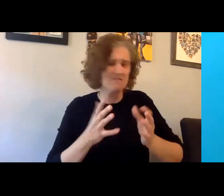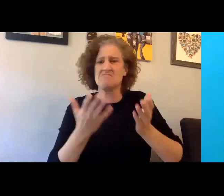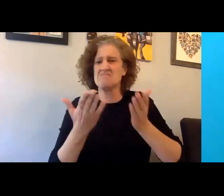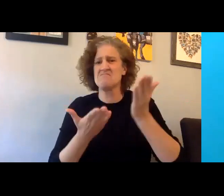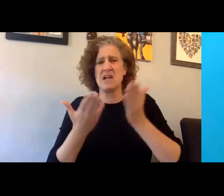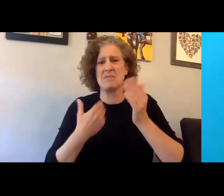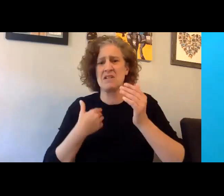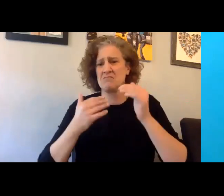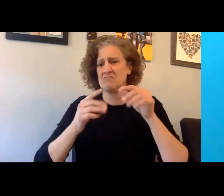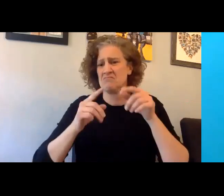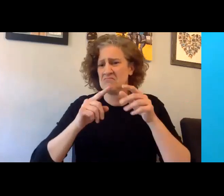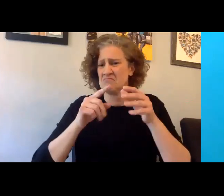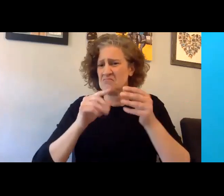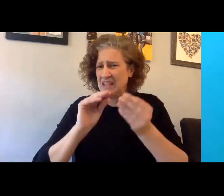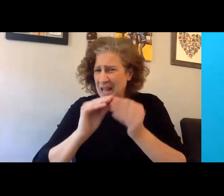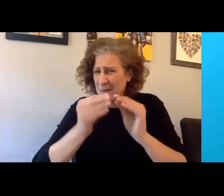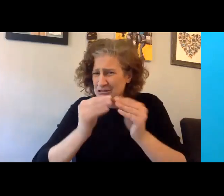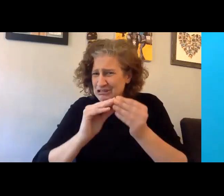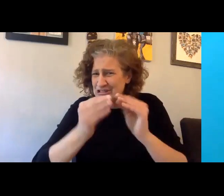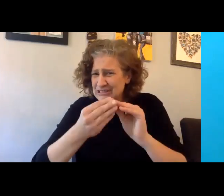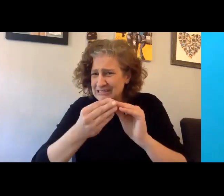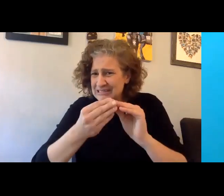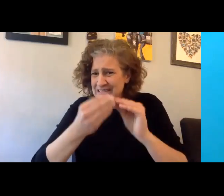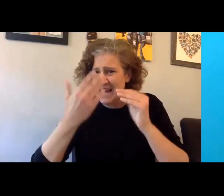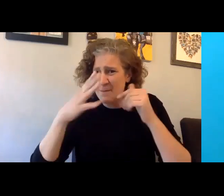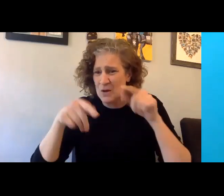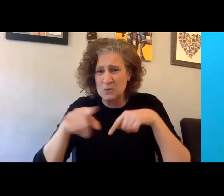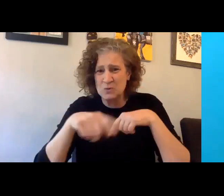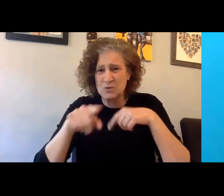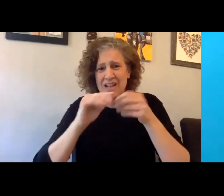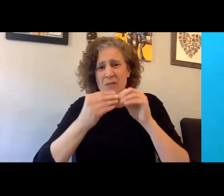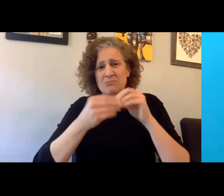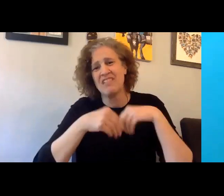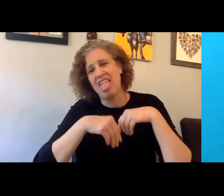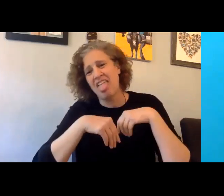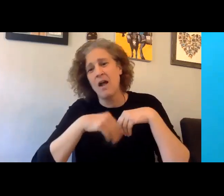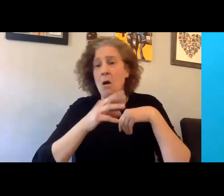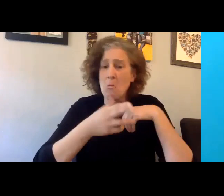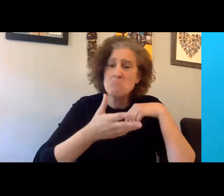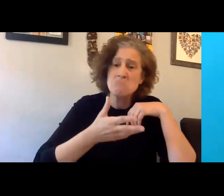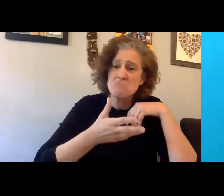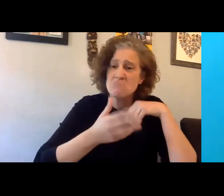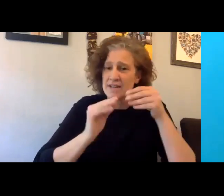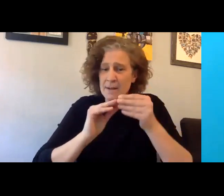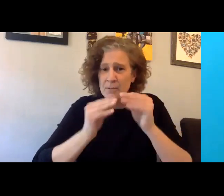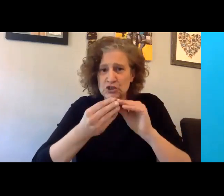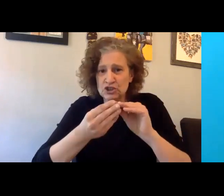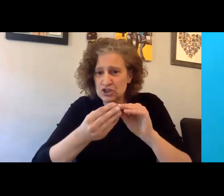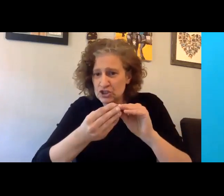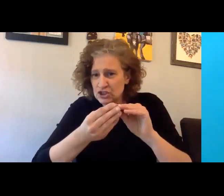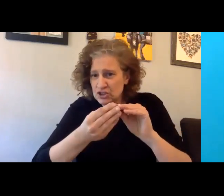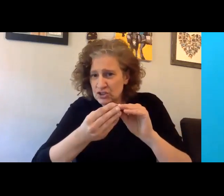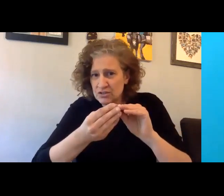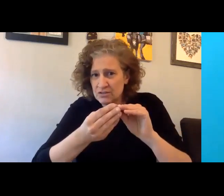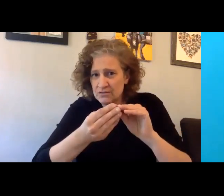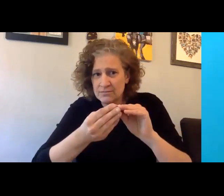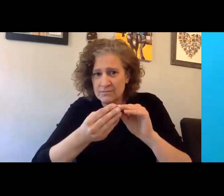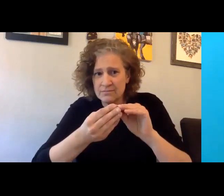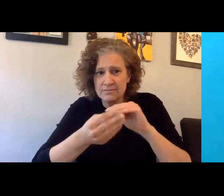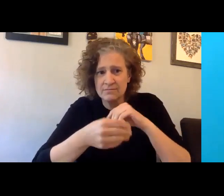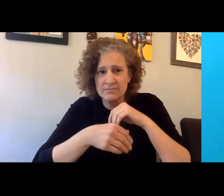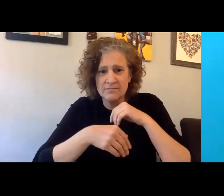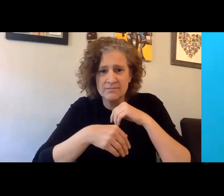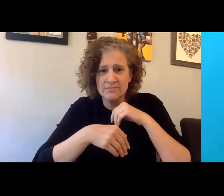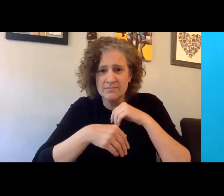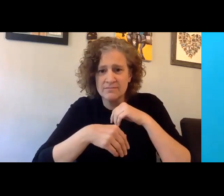I think I'm pretty much done with what I had prepared. I don't know, do you guys want to do numbers? Is there any interest in that or not